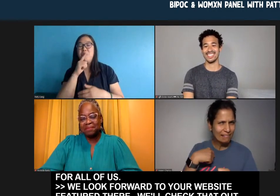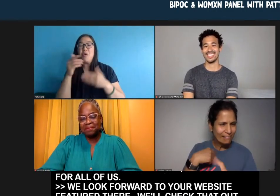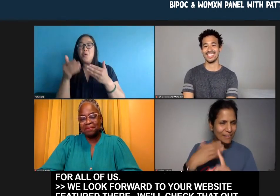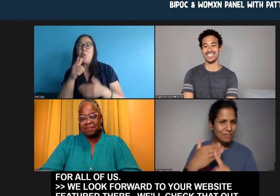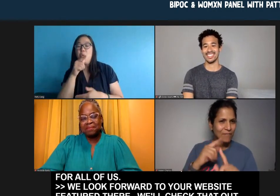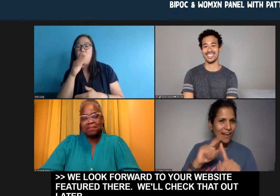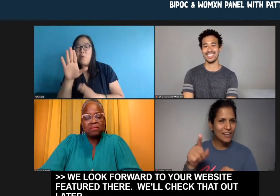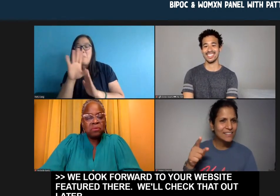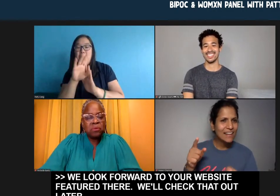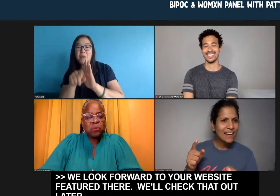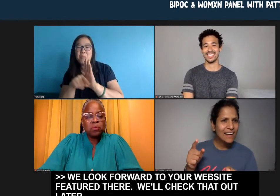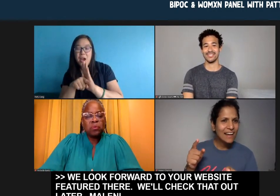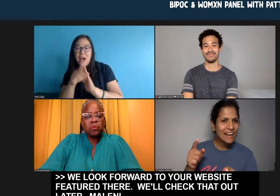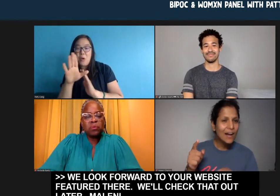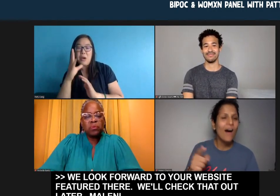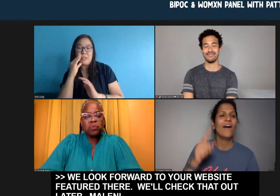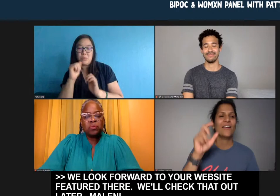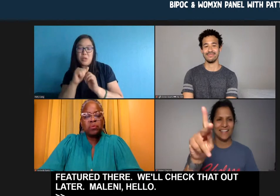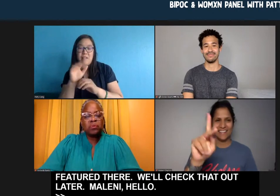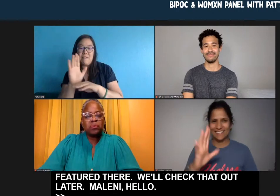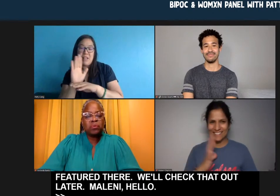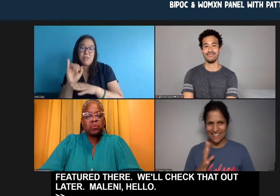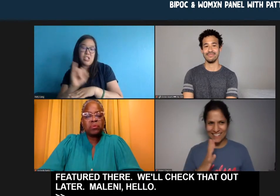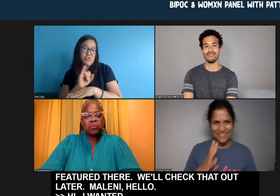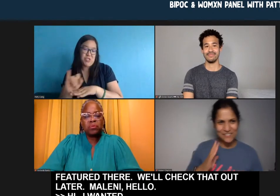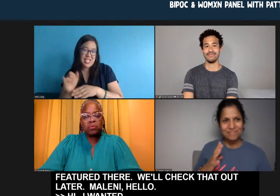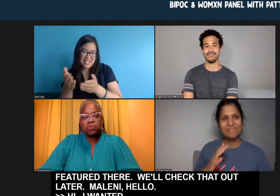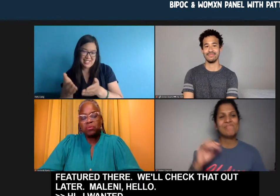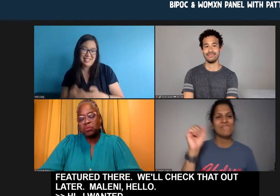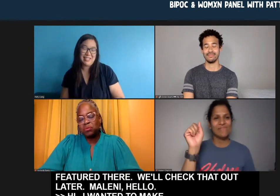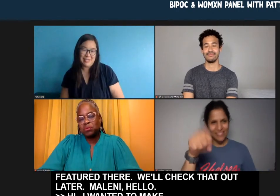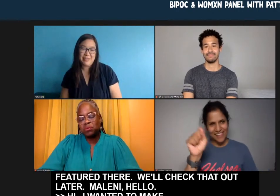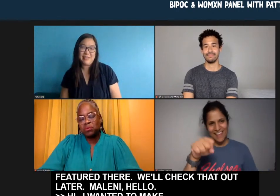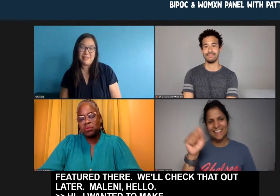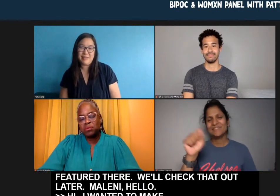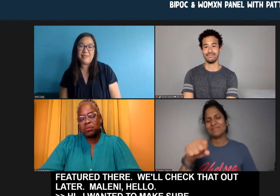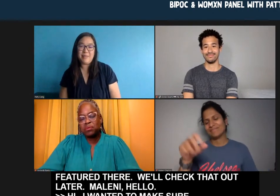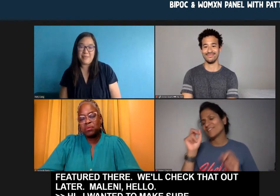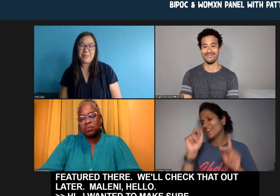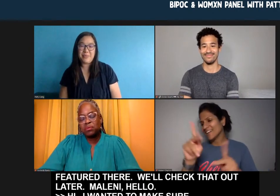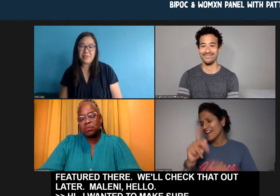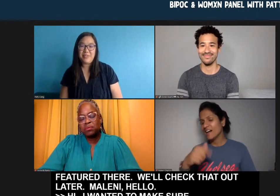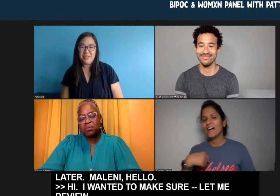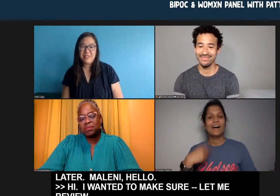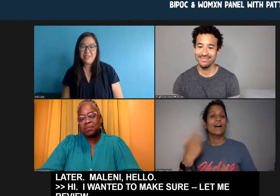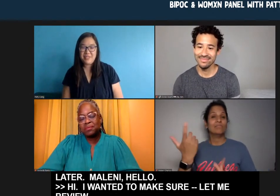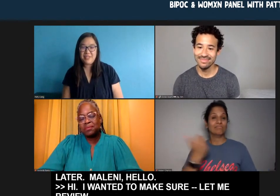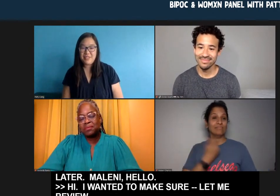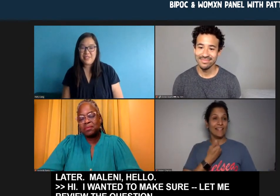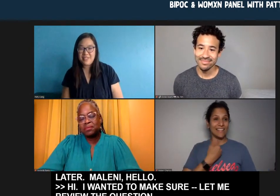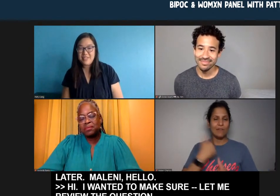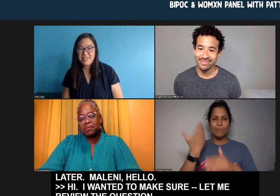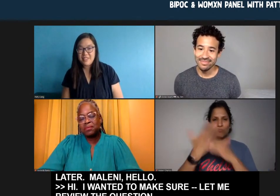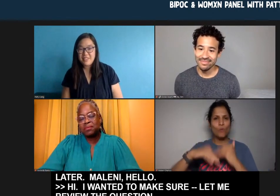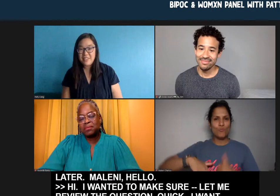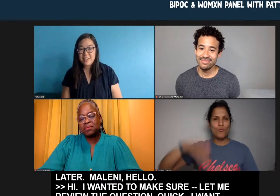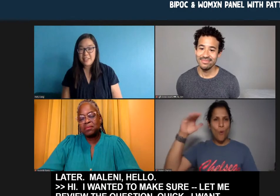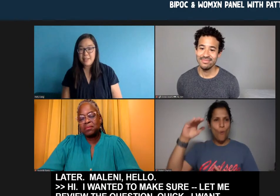Yes, hi. So I just wanted to make sure that, let me review the question really quick. I wanted to make sure I answer it. Yes, just a bit about your background and how you got in the